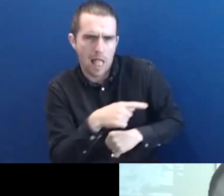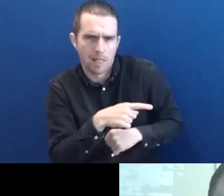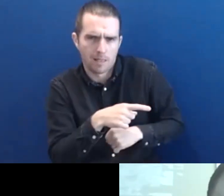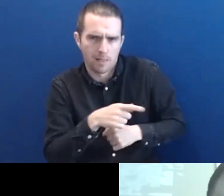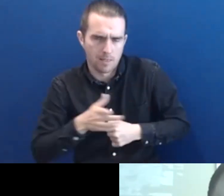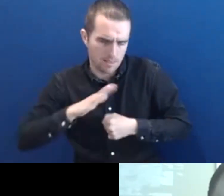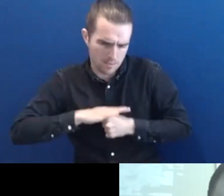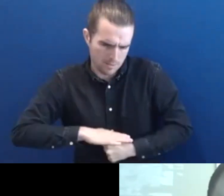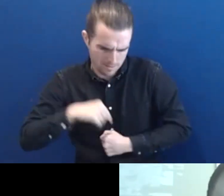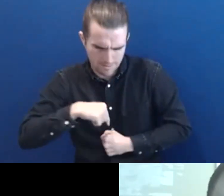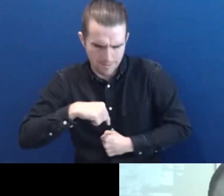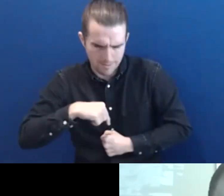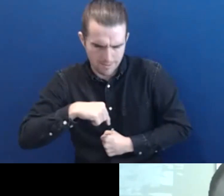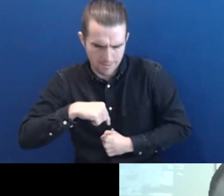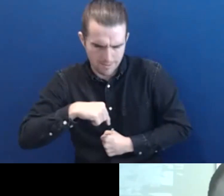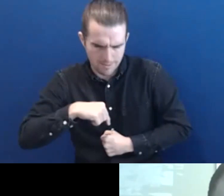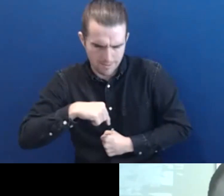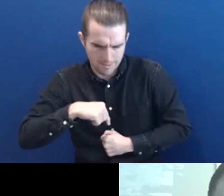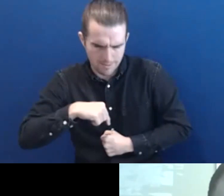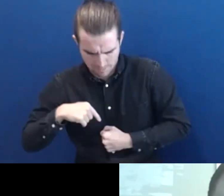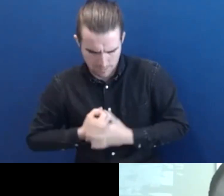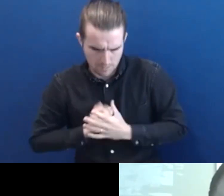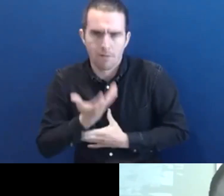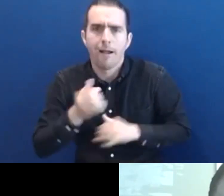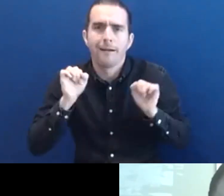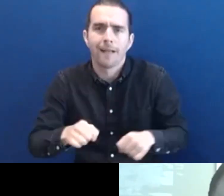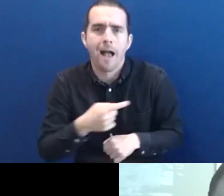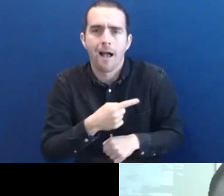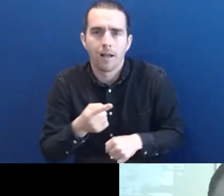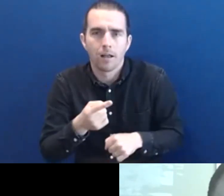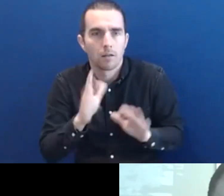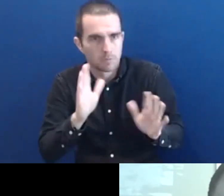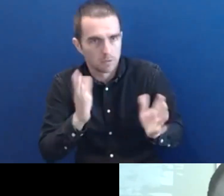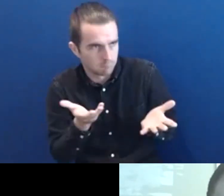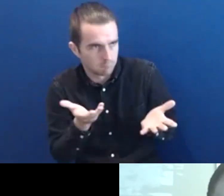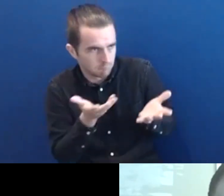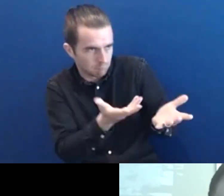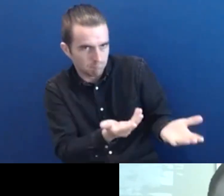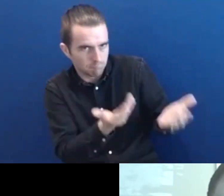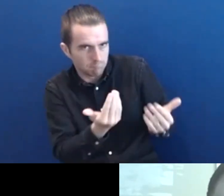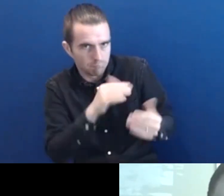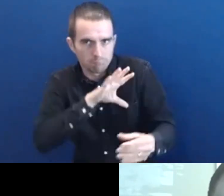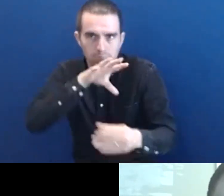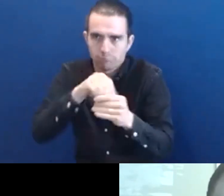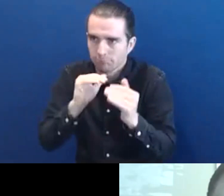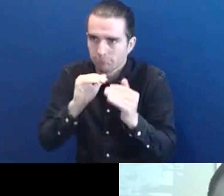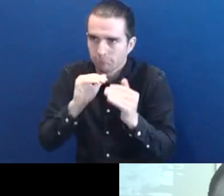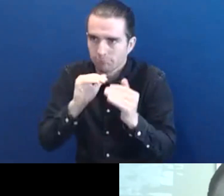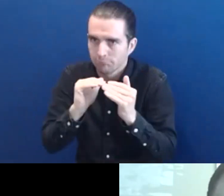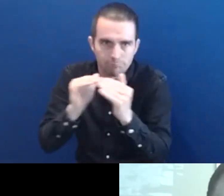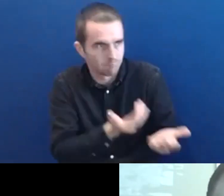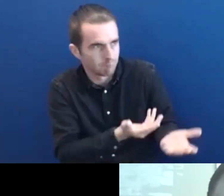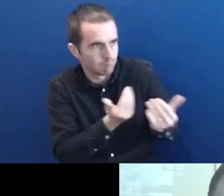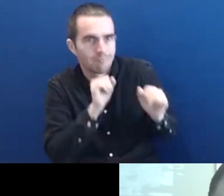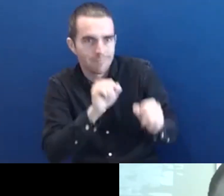So this is what we have done, and we are still working a lot